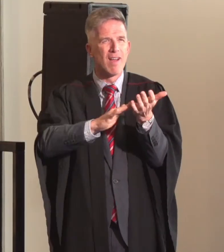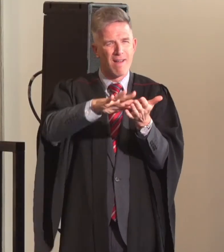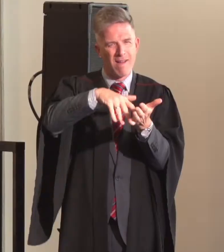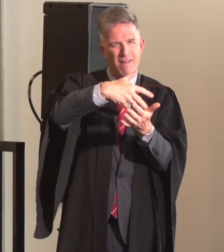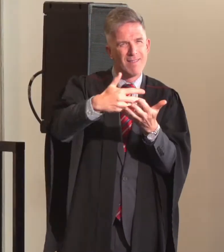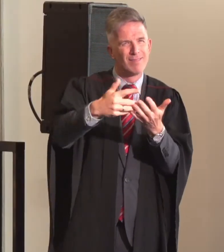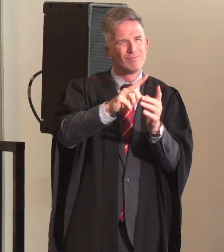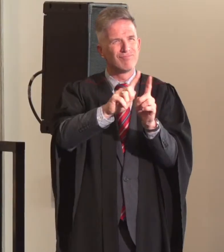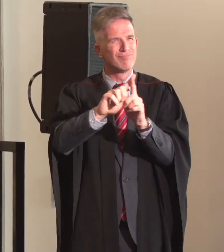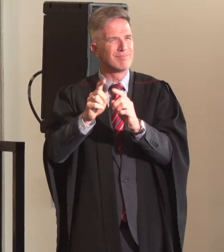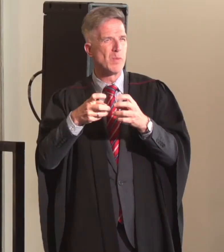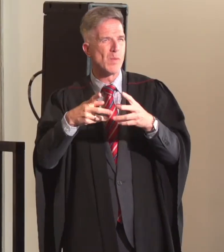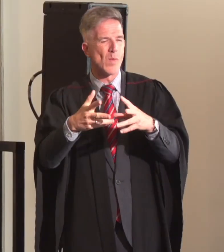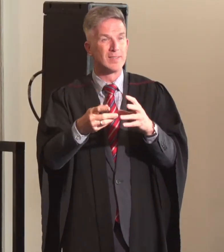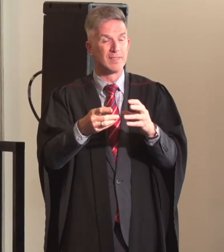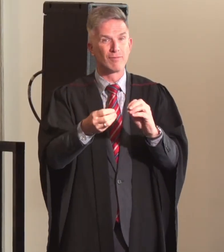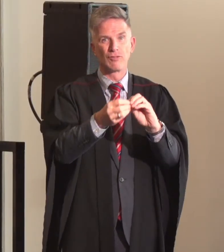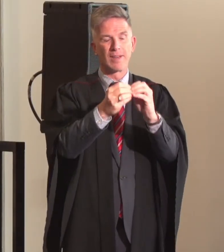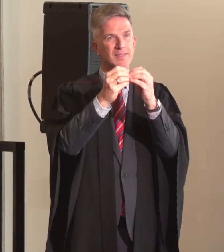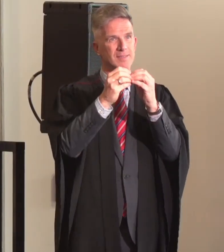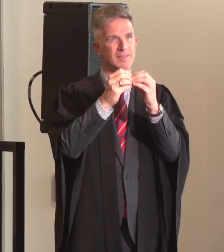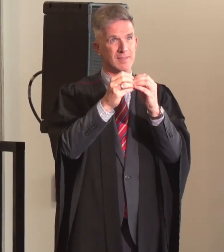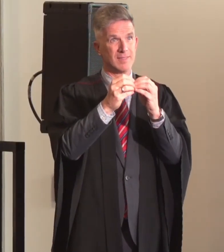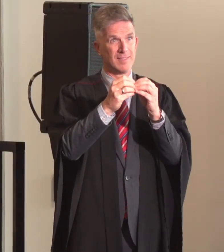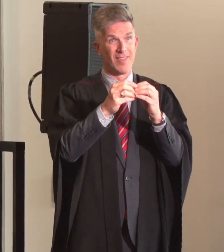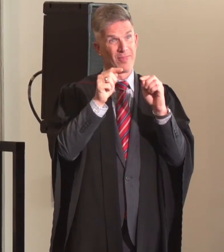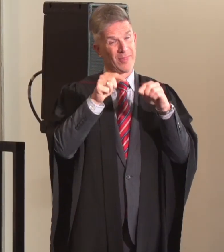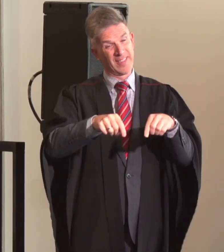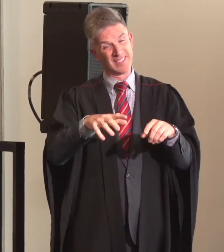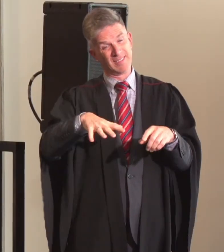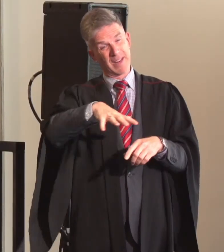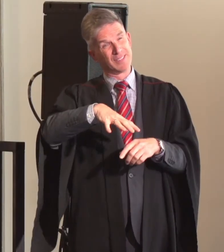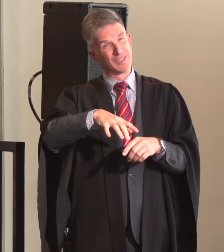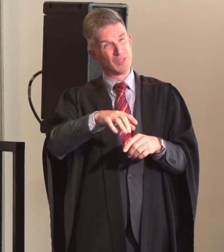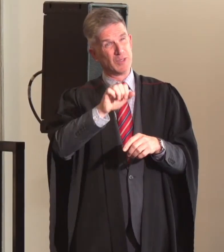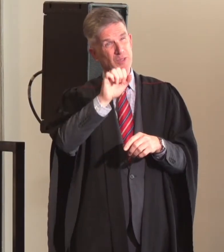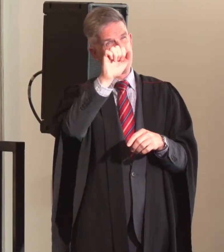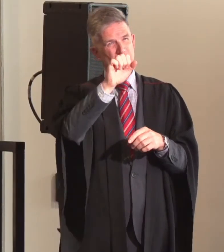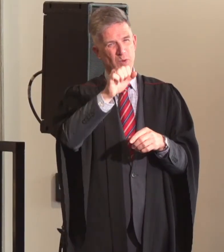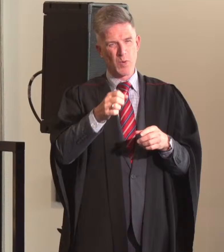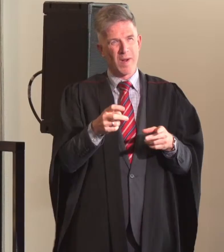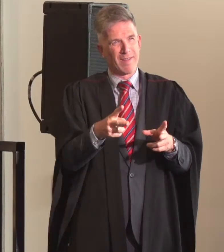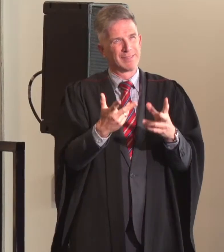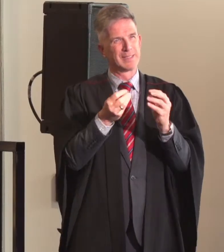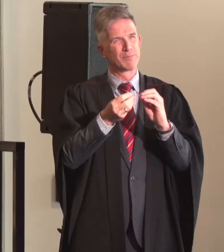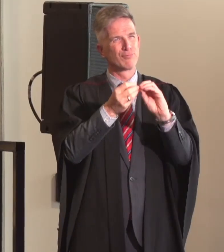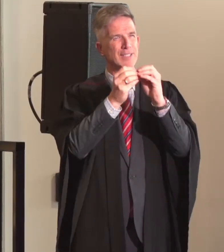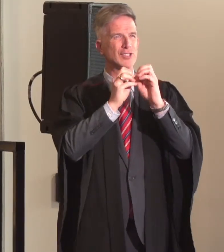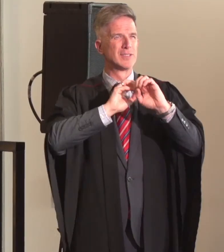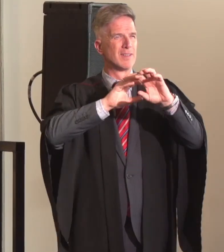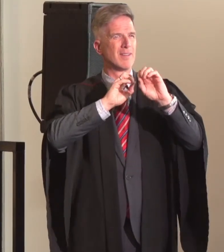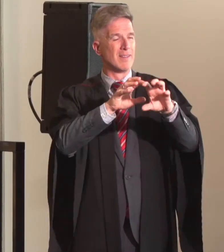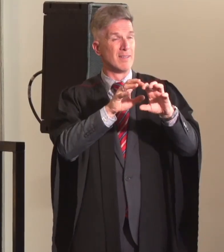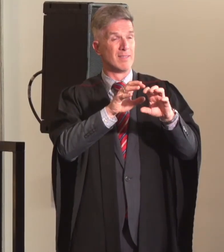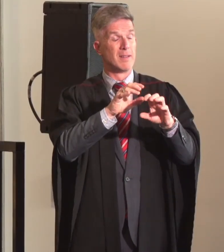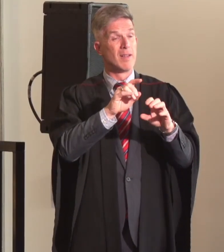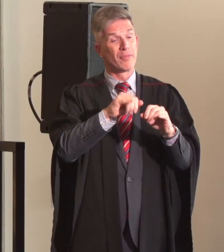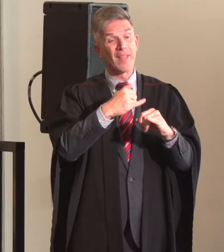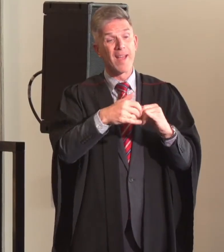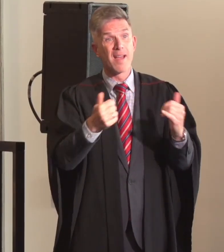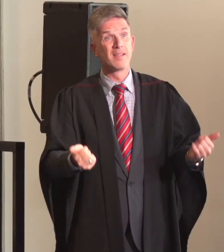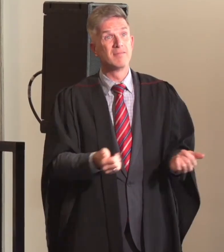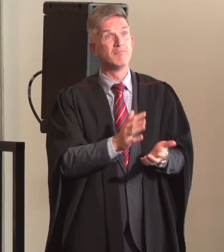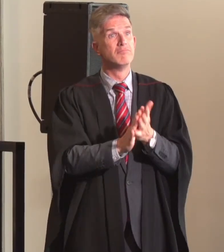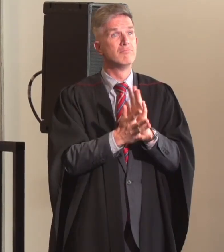you here to this place of expression and this place of your purpose. But this isn't the end, it's just the beginning. Because you leave us not